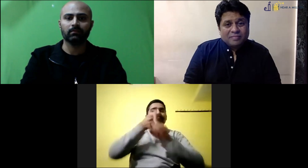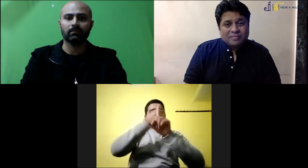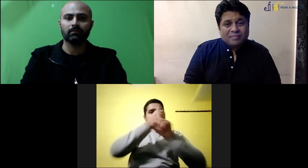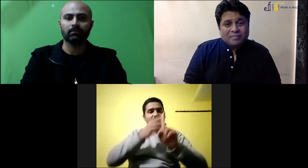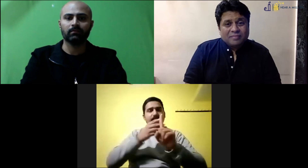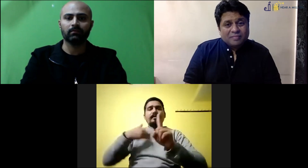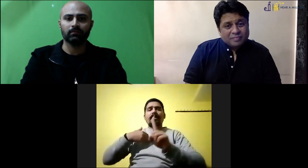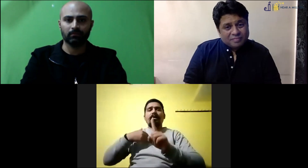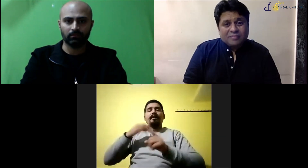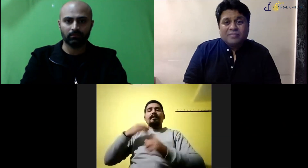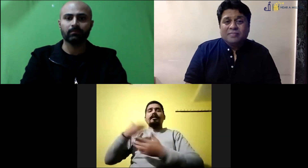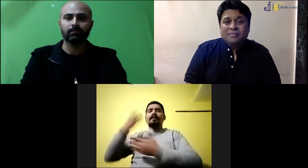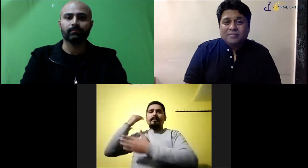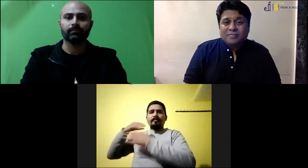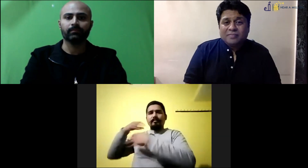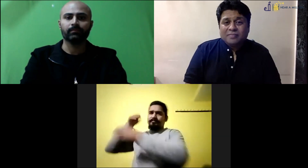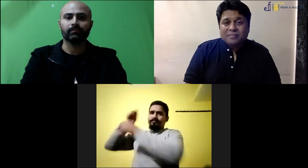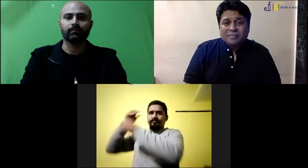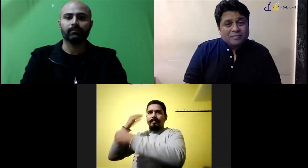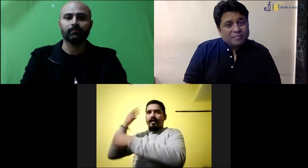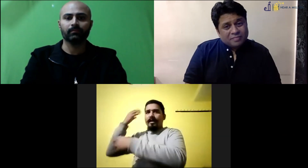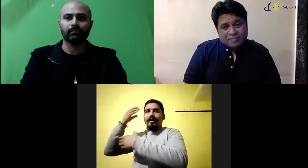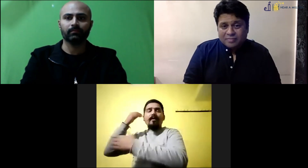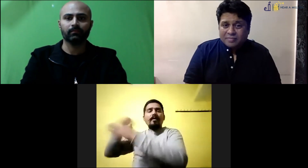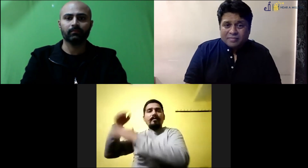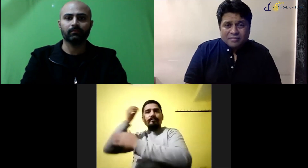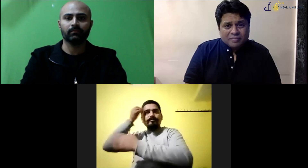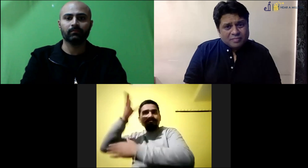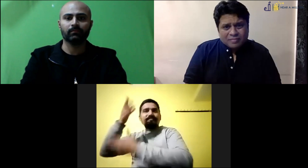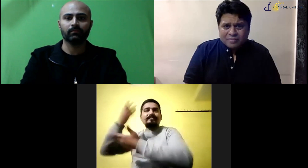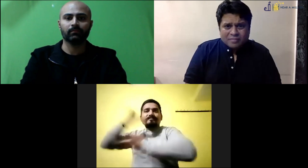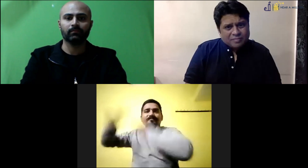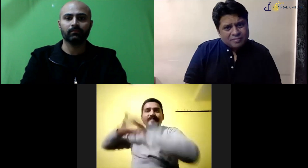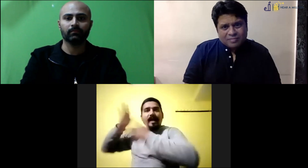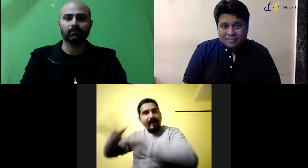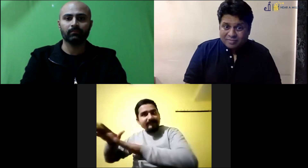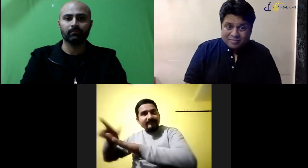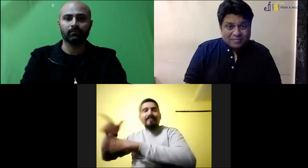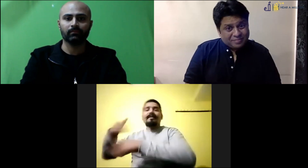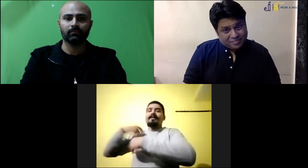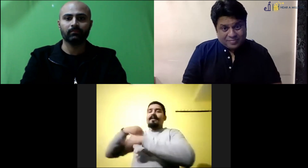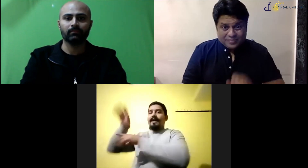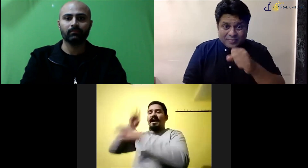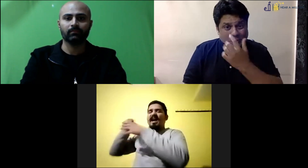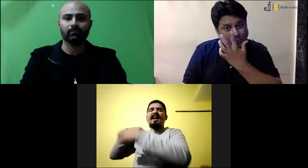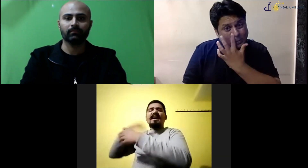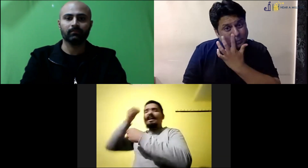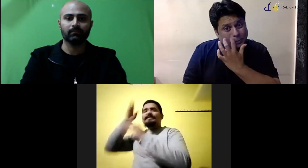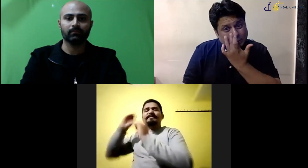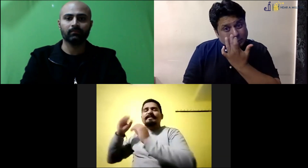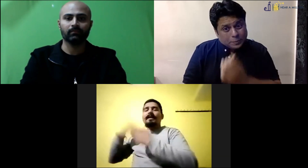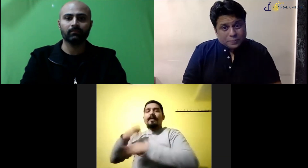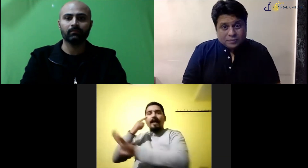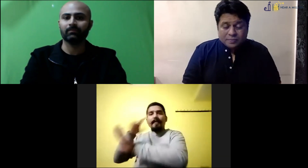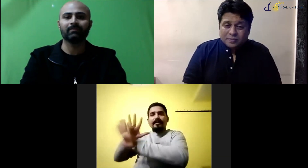and with advocacy and working with a lot of hearing partners as well. And we've done awareness